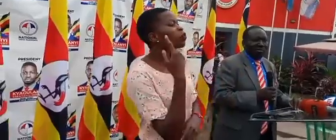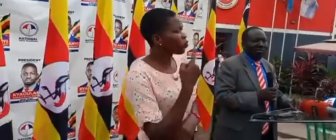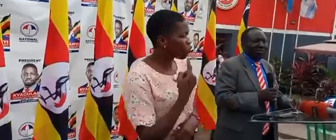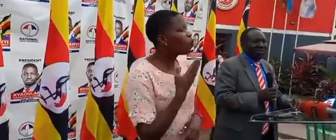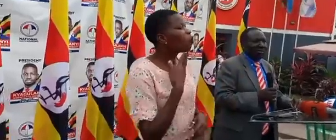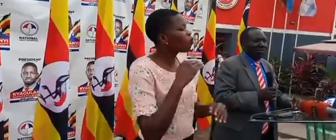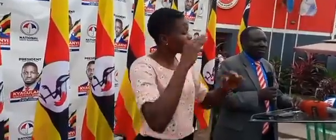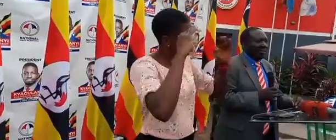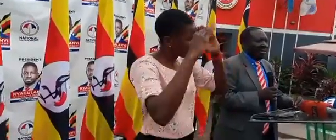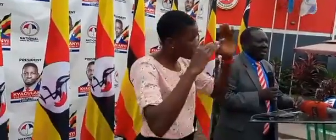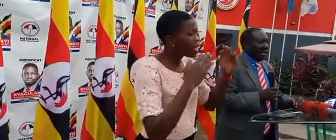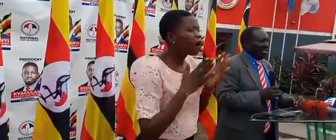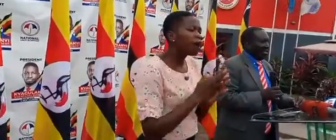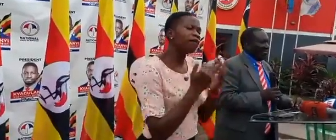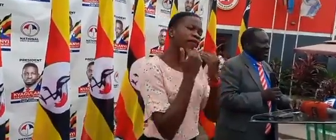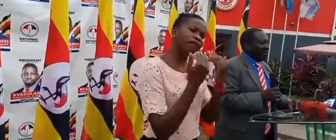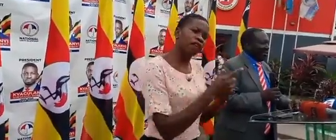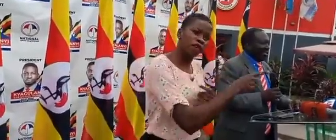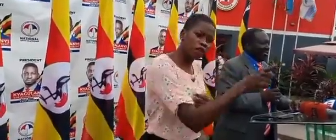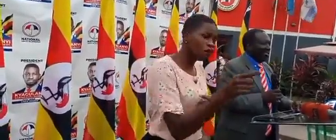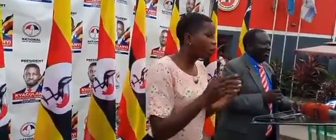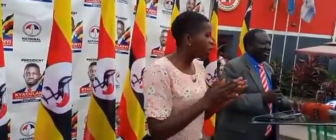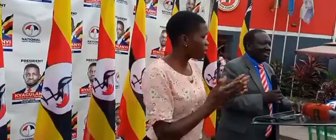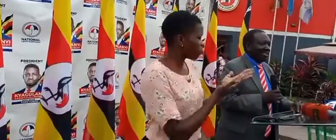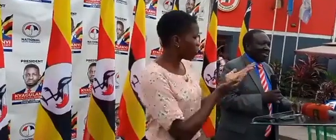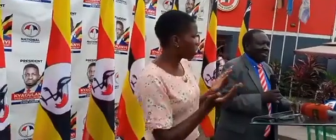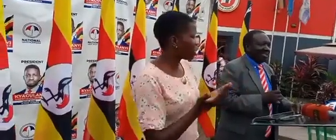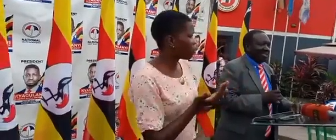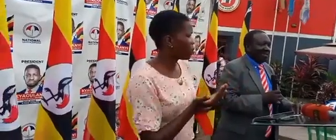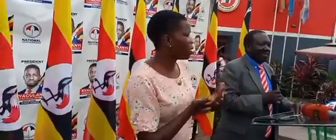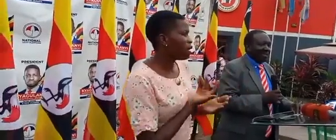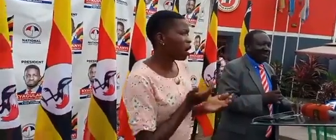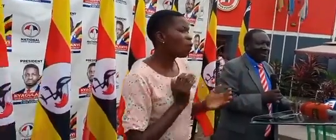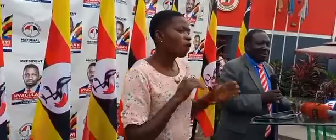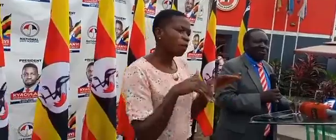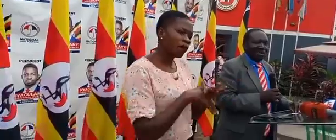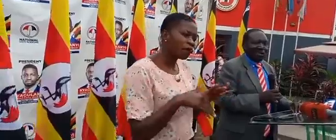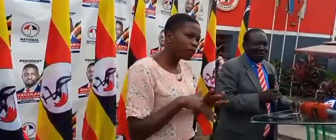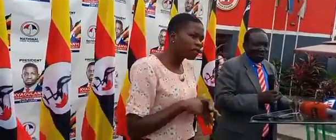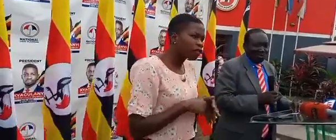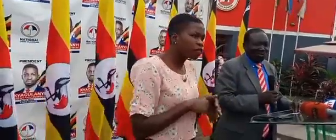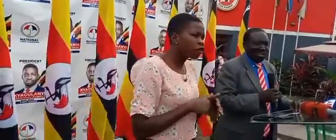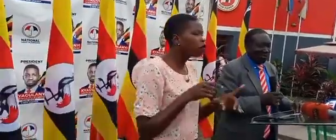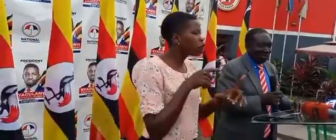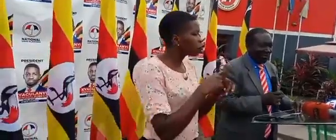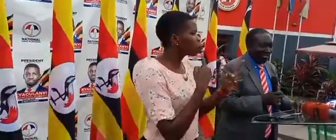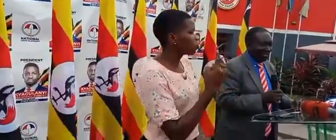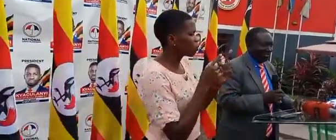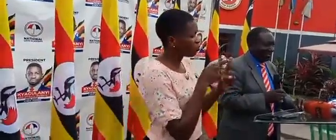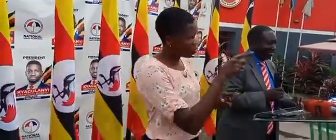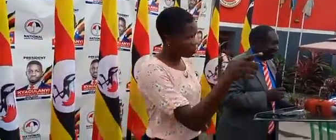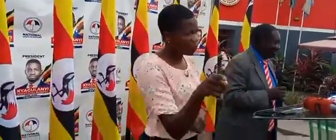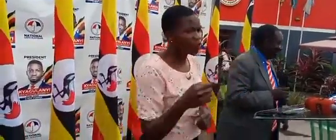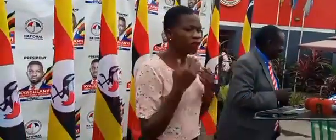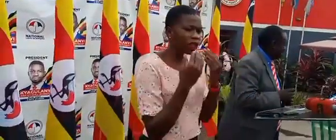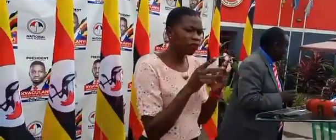you and usher in my colleagues to also address you. Thank you very much.